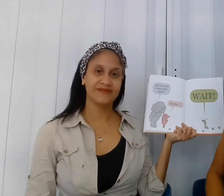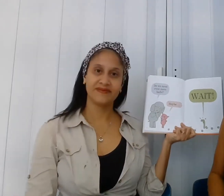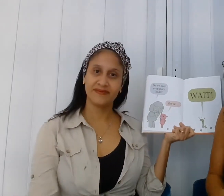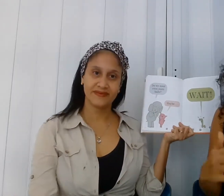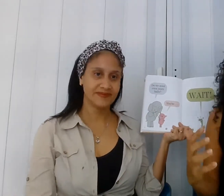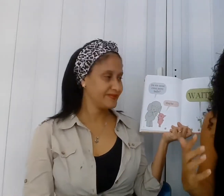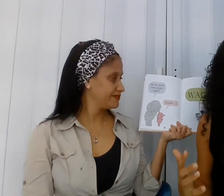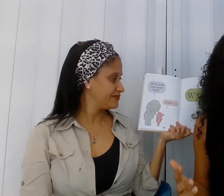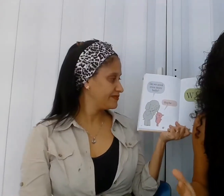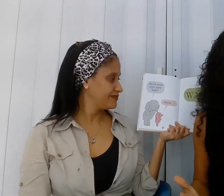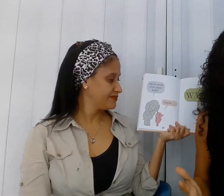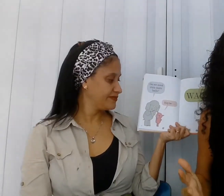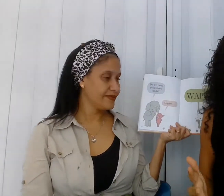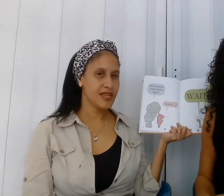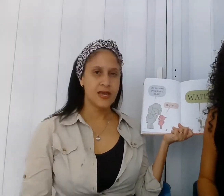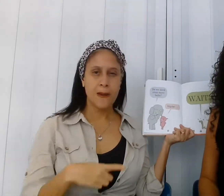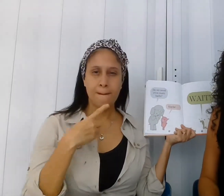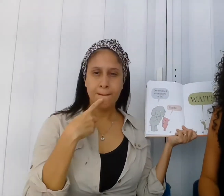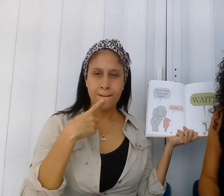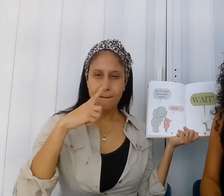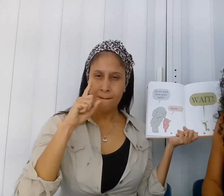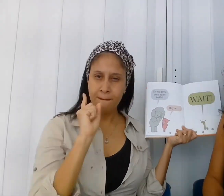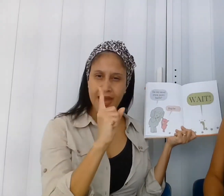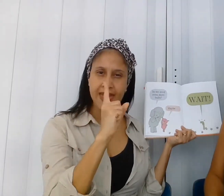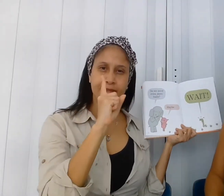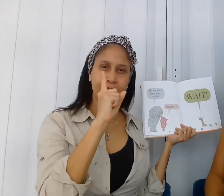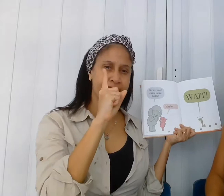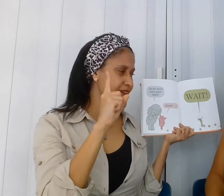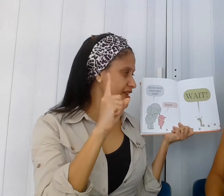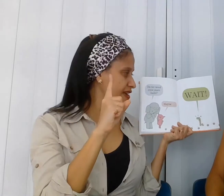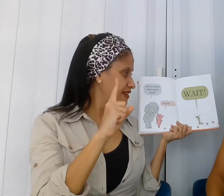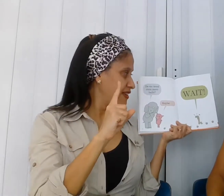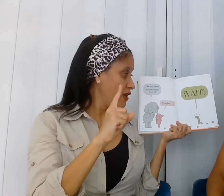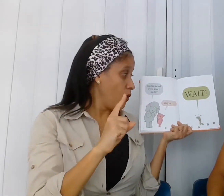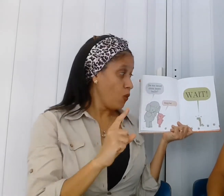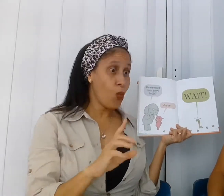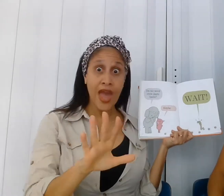Do we need even more balls? Maybe.